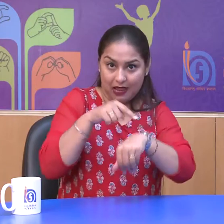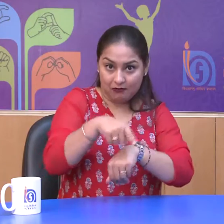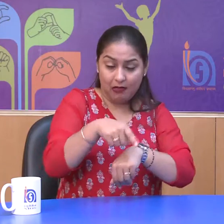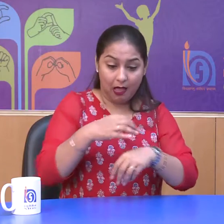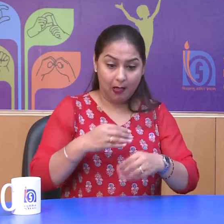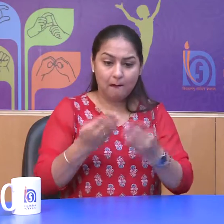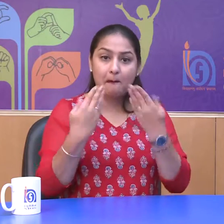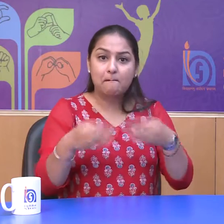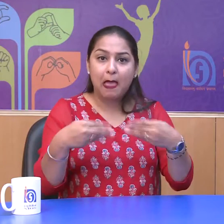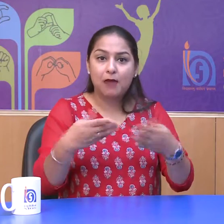paper had begun?